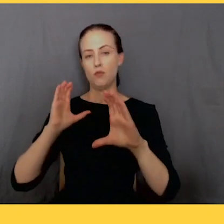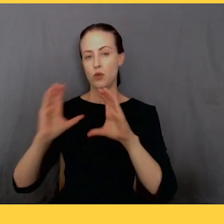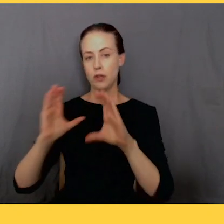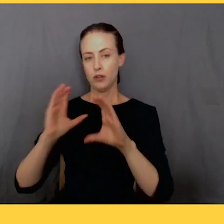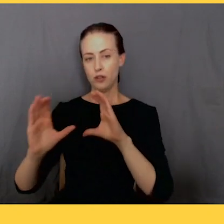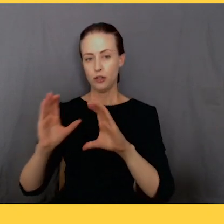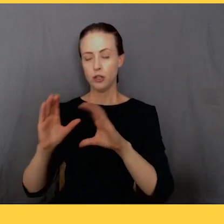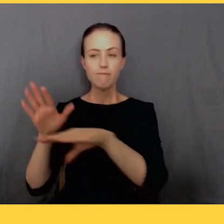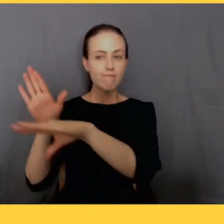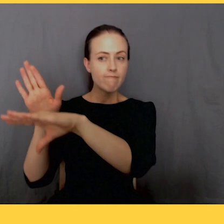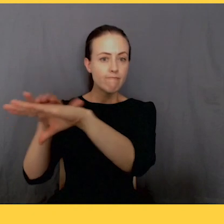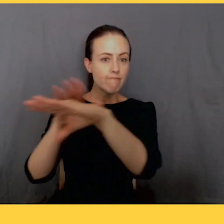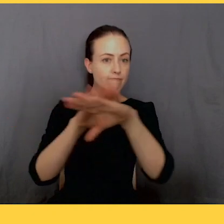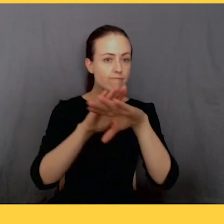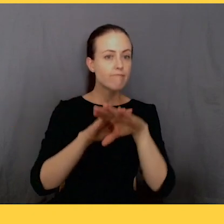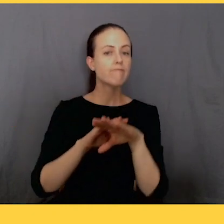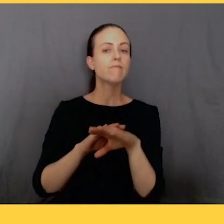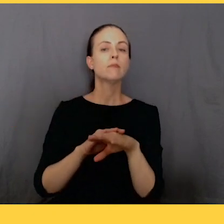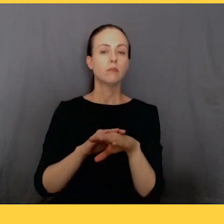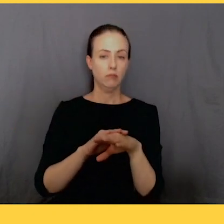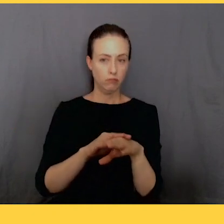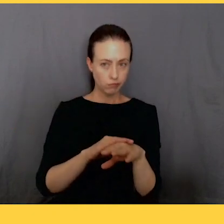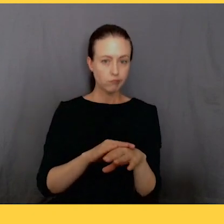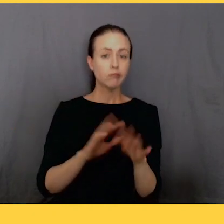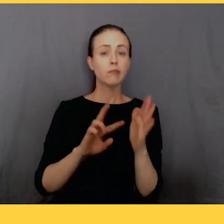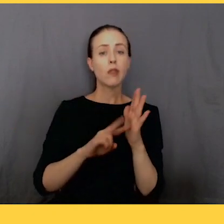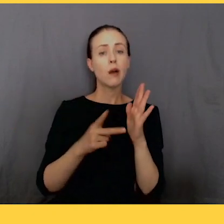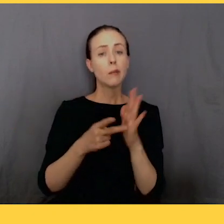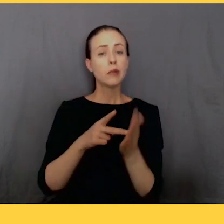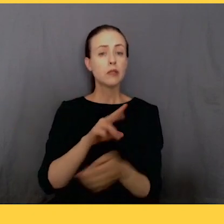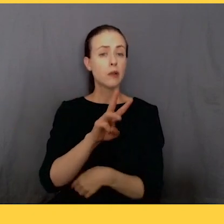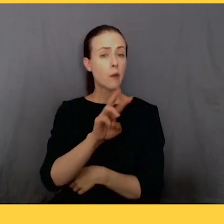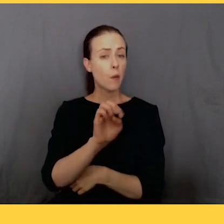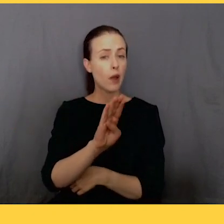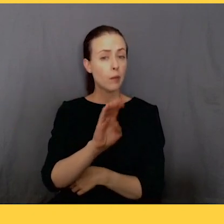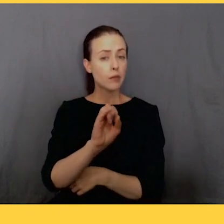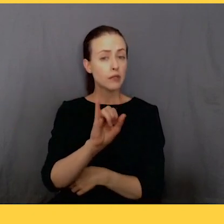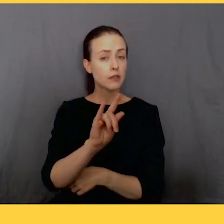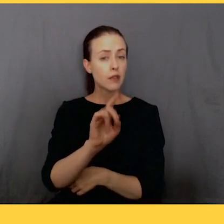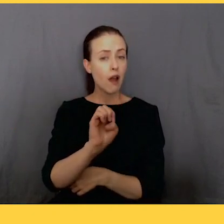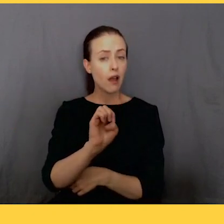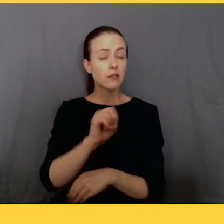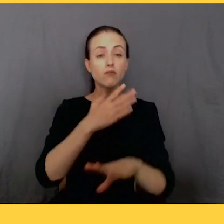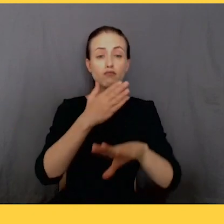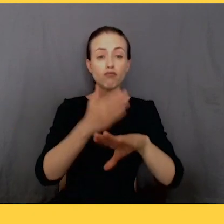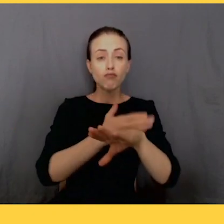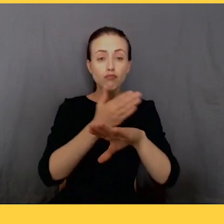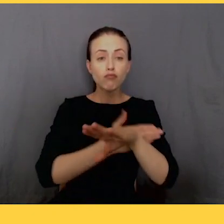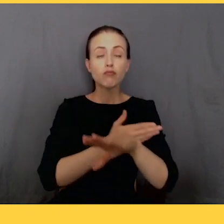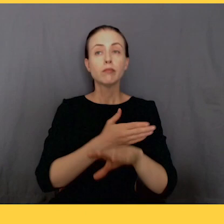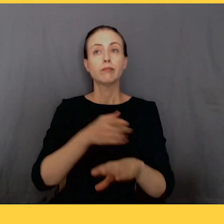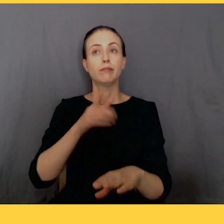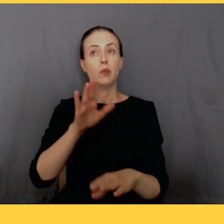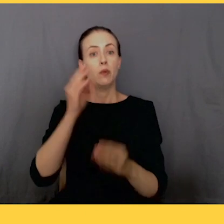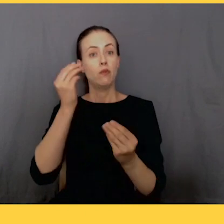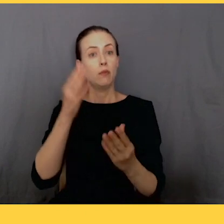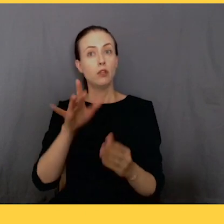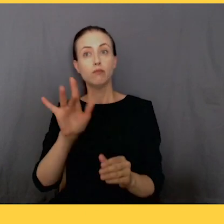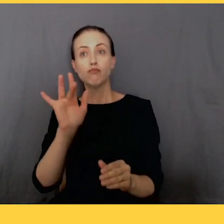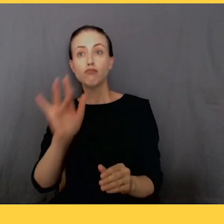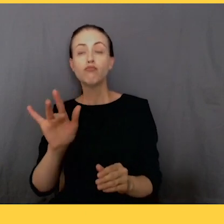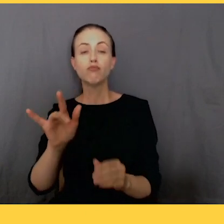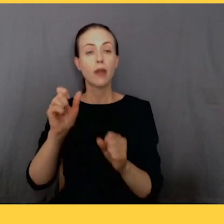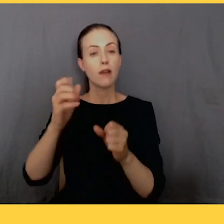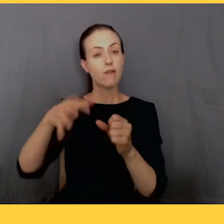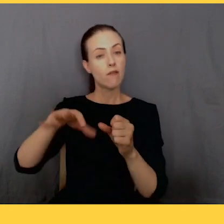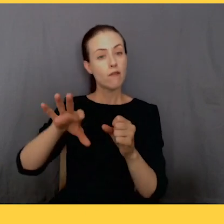the website improvements. This is information where you can pull. We have created a PSPS webpage now that